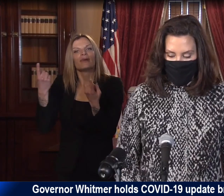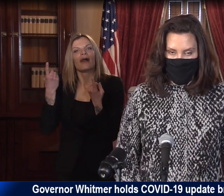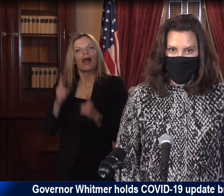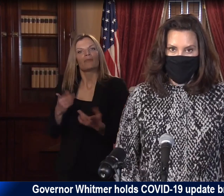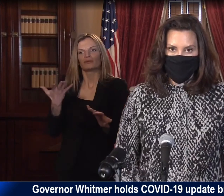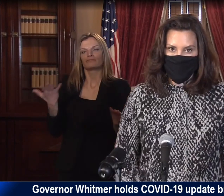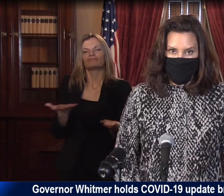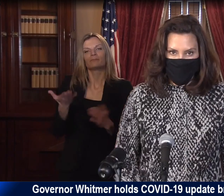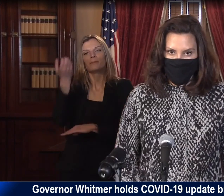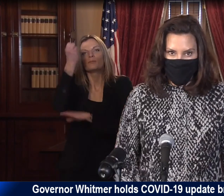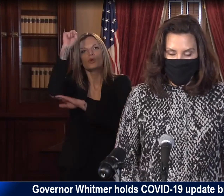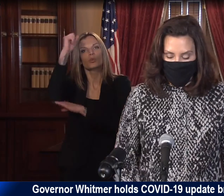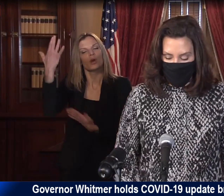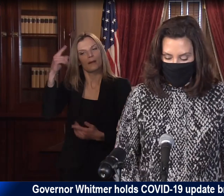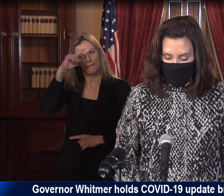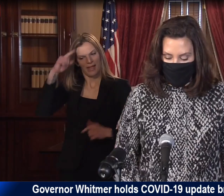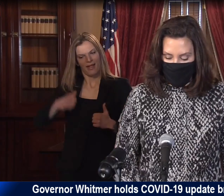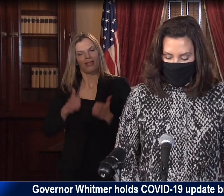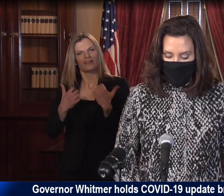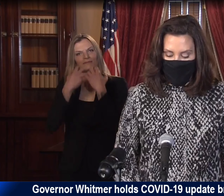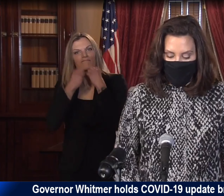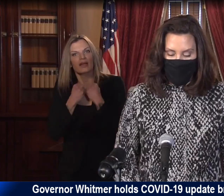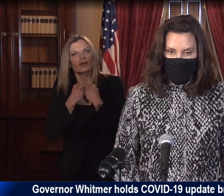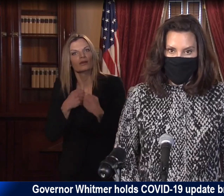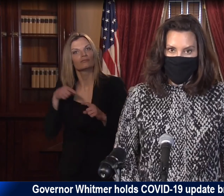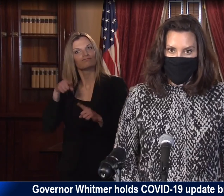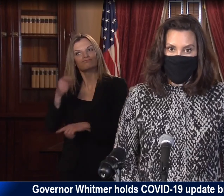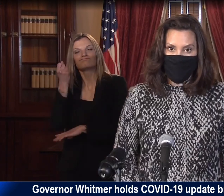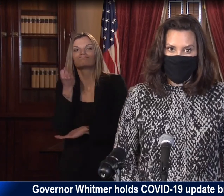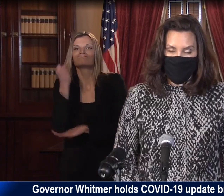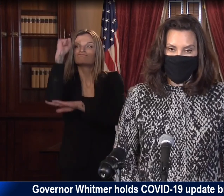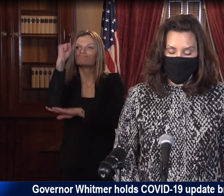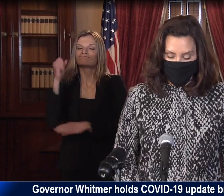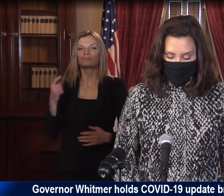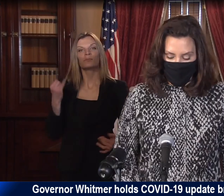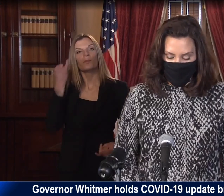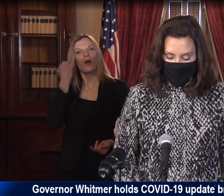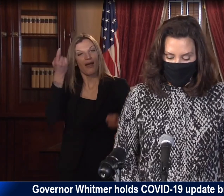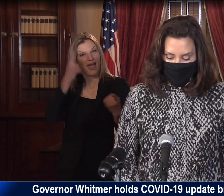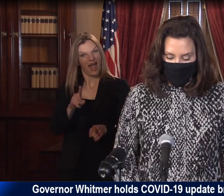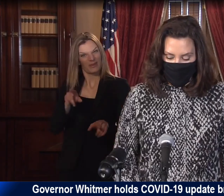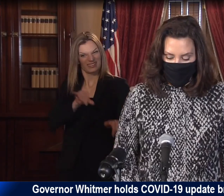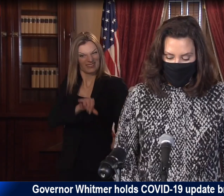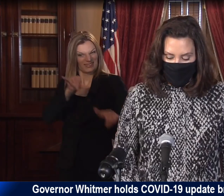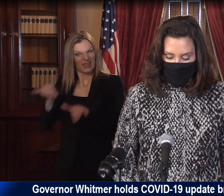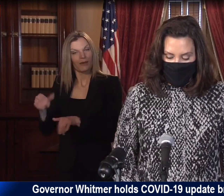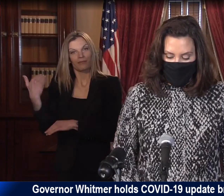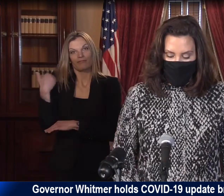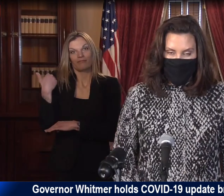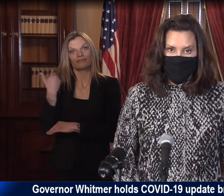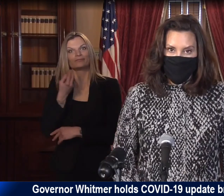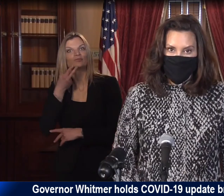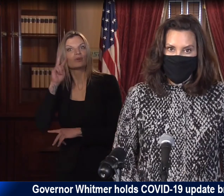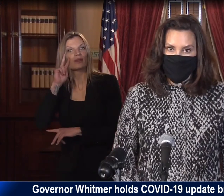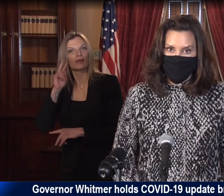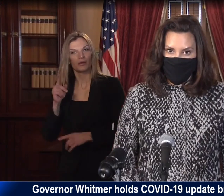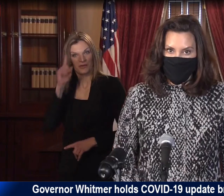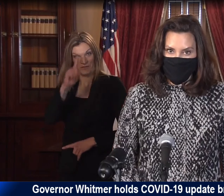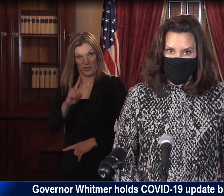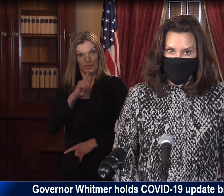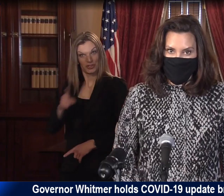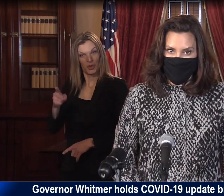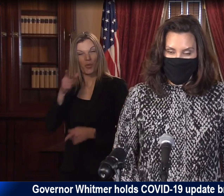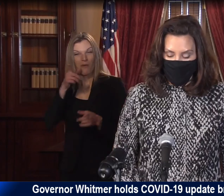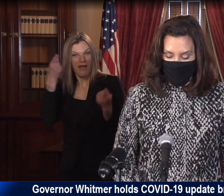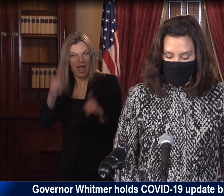protesters, it's logical to conclude they would have been treated very differently. Wednesday was a